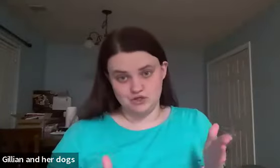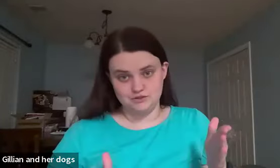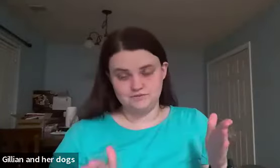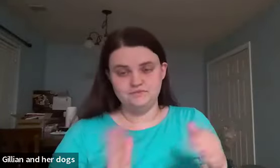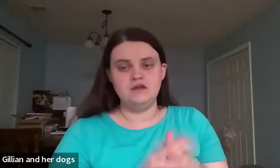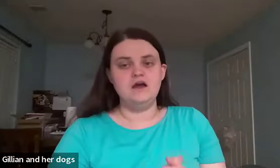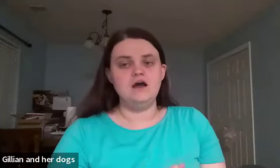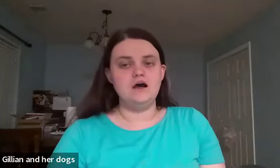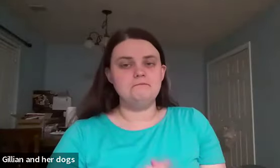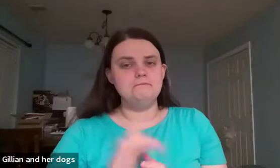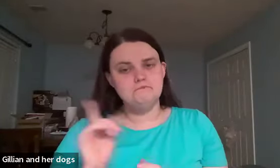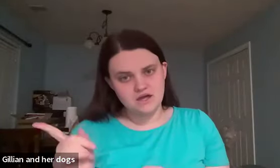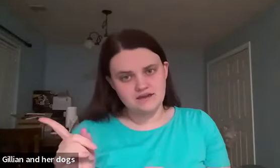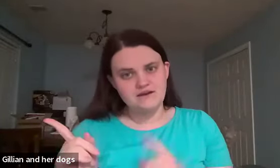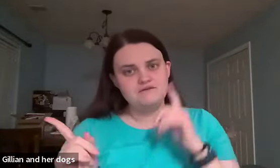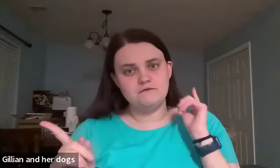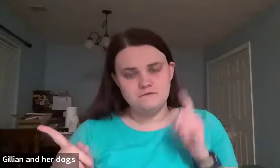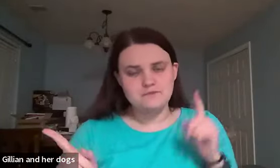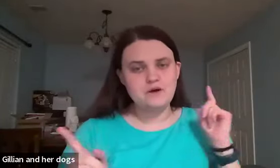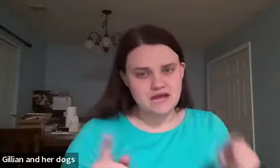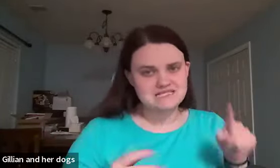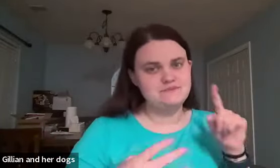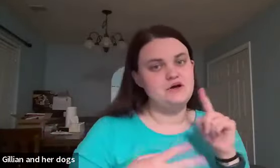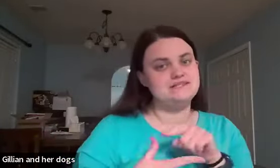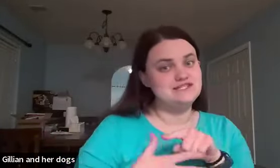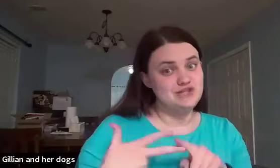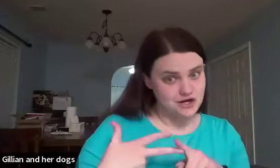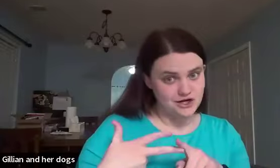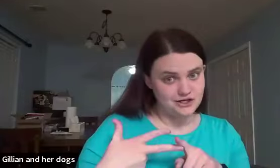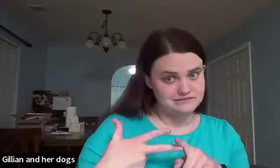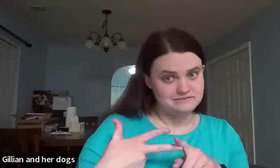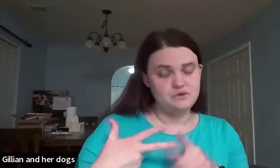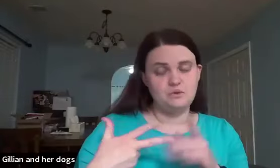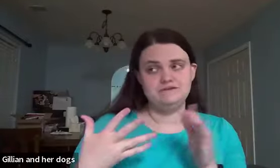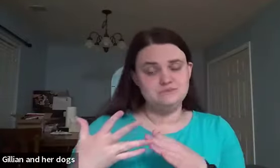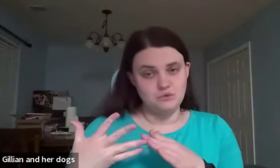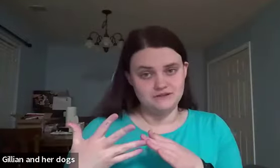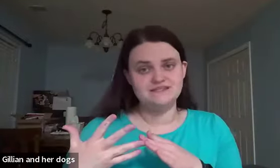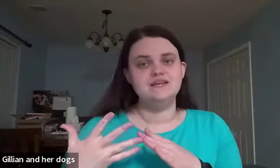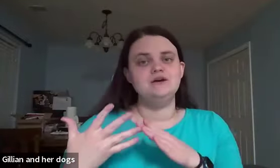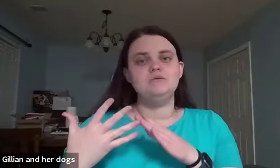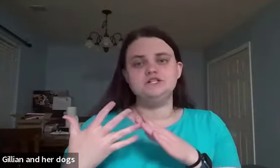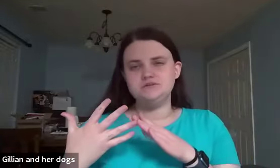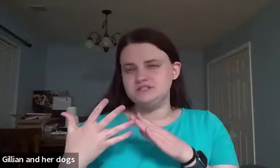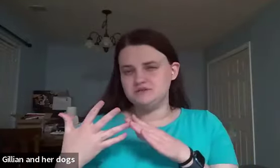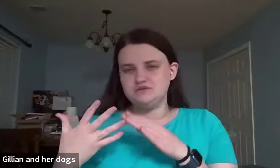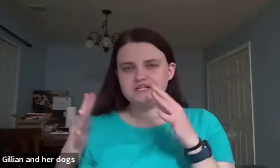dancer. But for football, basketball, and soccer, or even sports, what you would do is you want to